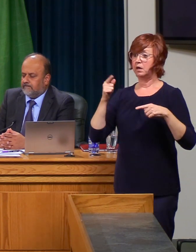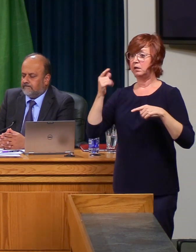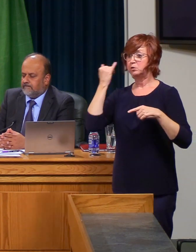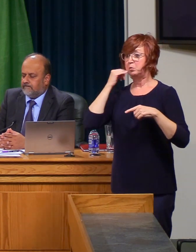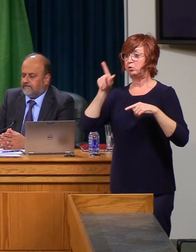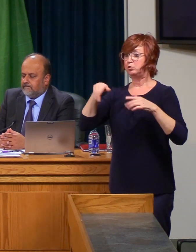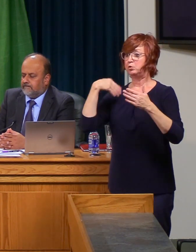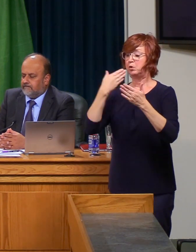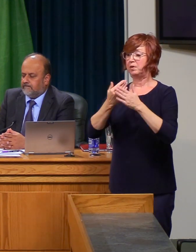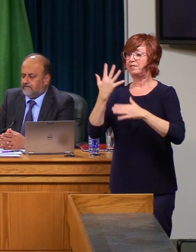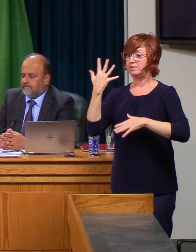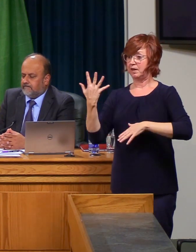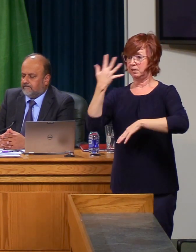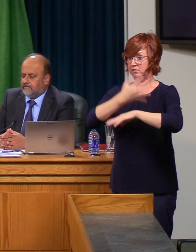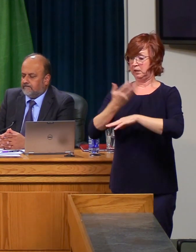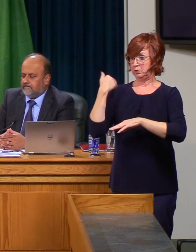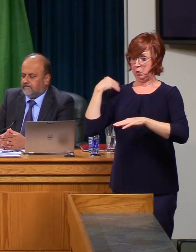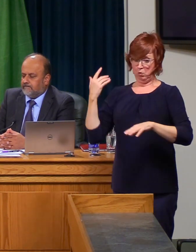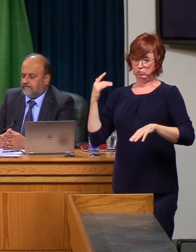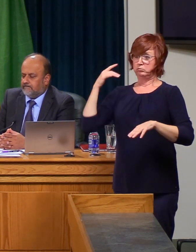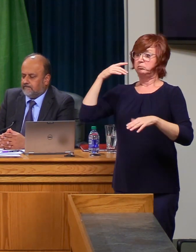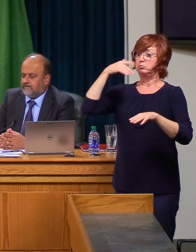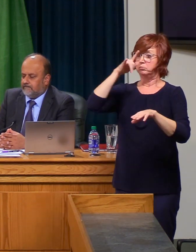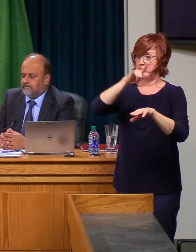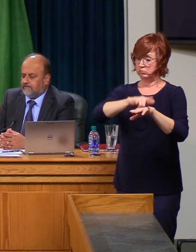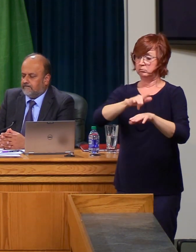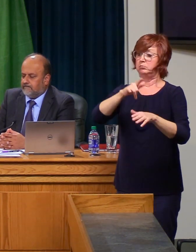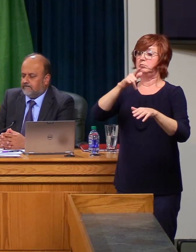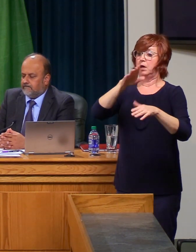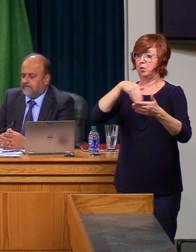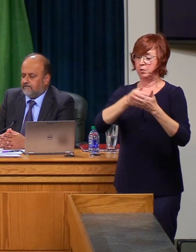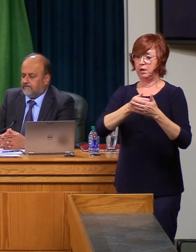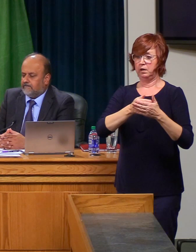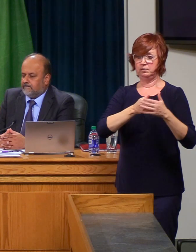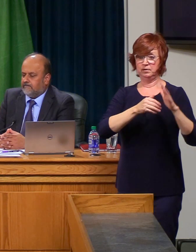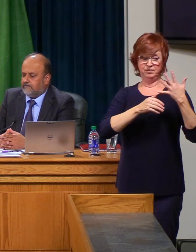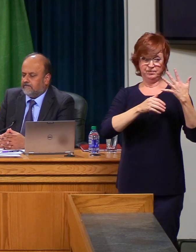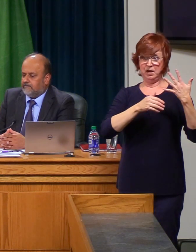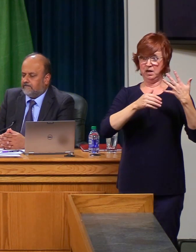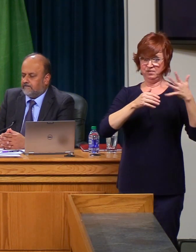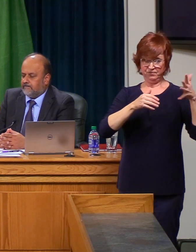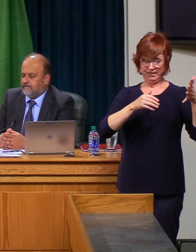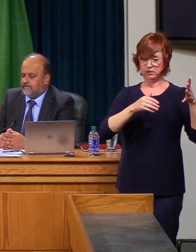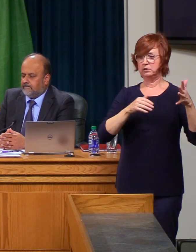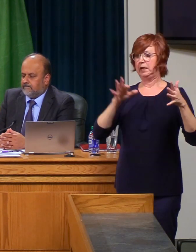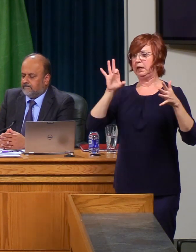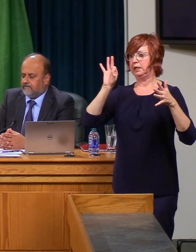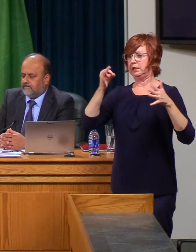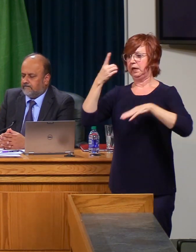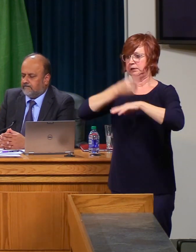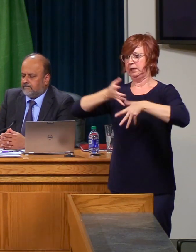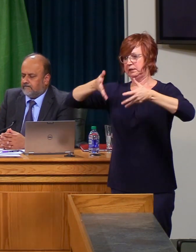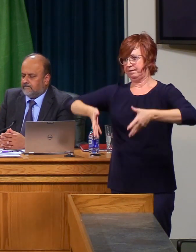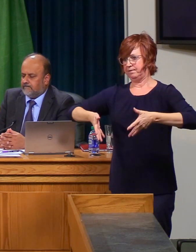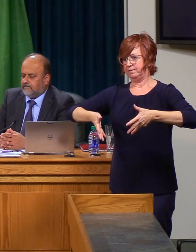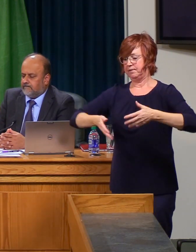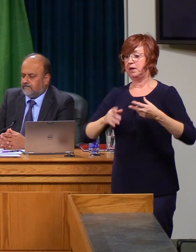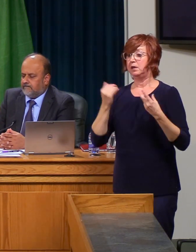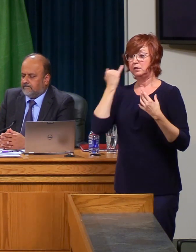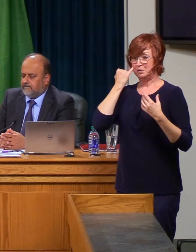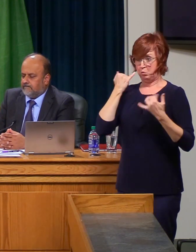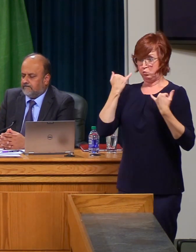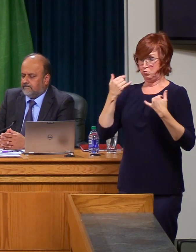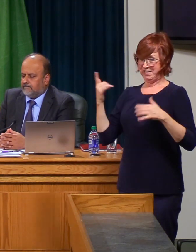days ago, you would have to be under self-isolation for 9 days. If you are returning to the province today, you would be